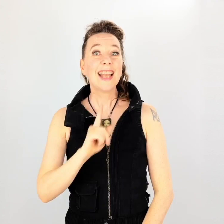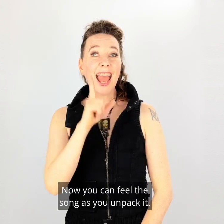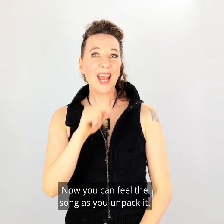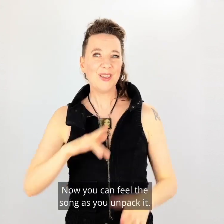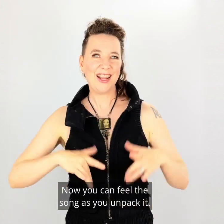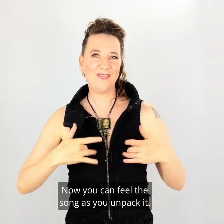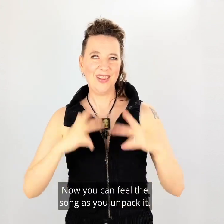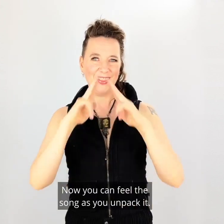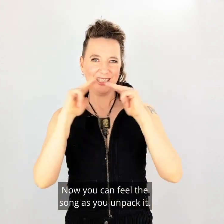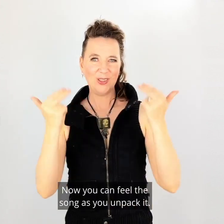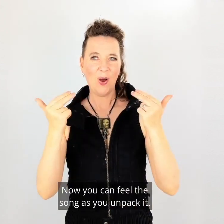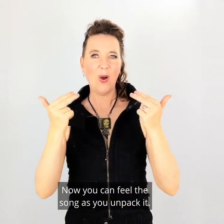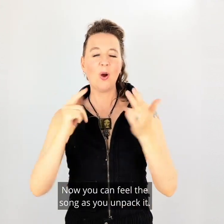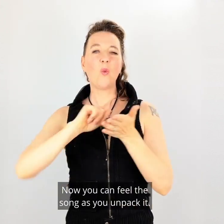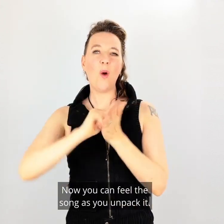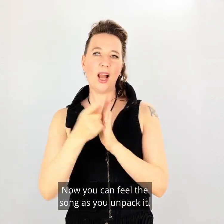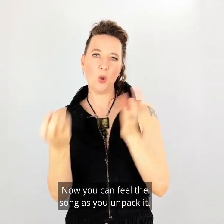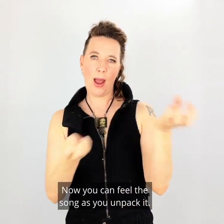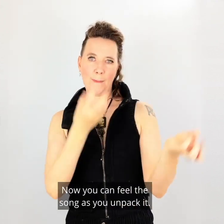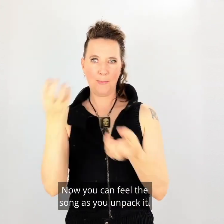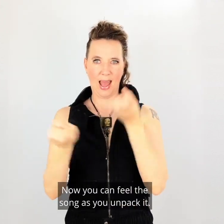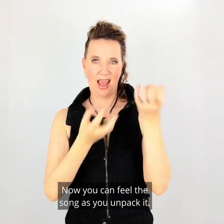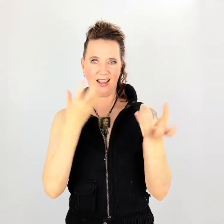Now you can feel the song as you unpack it.